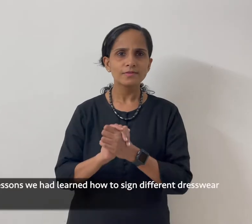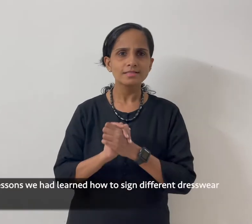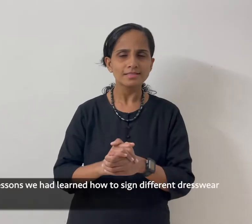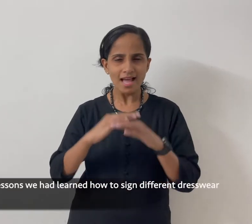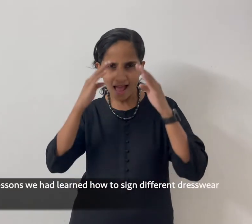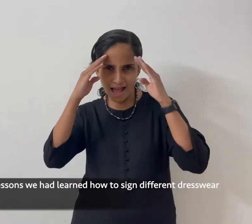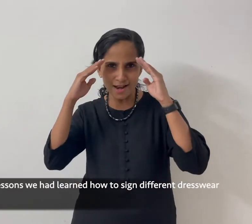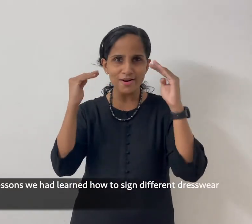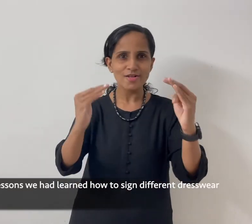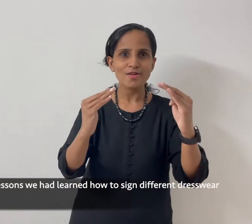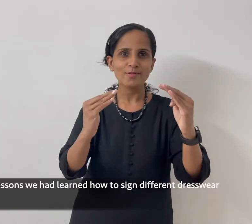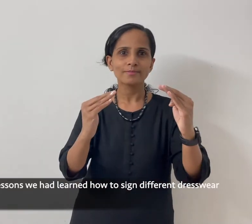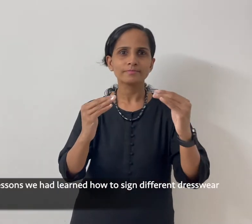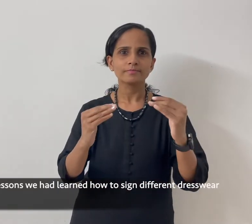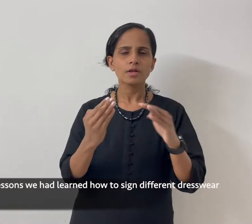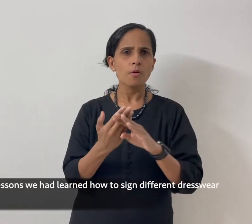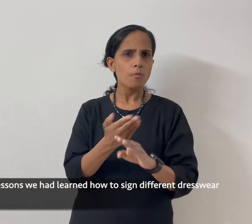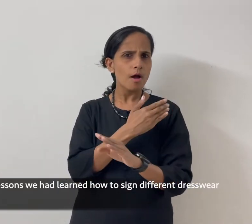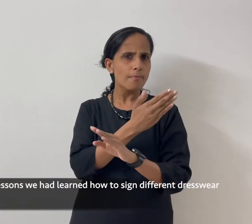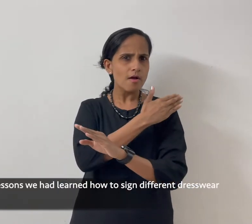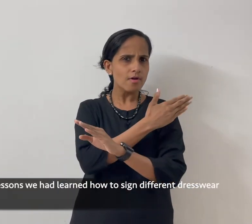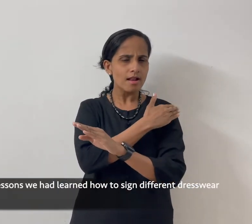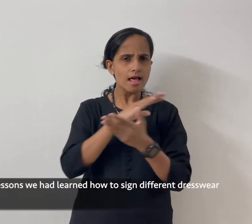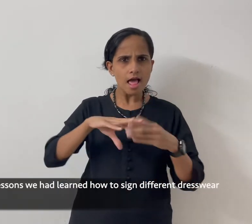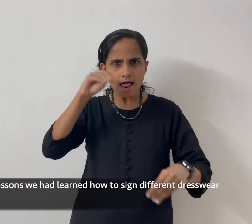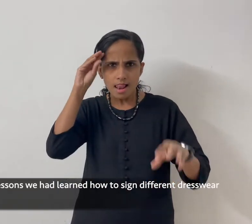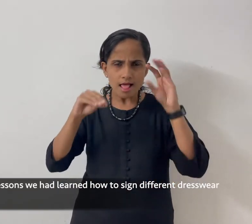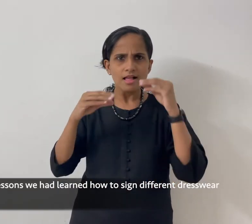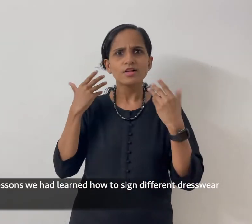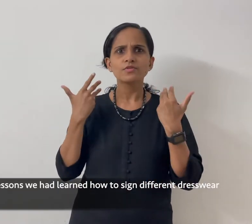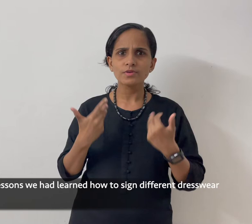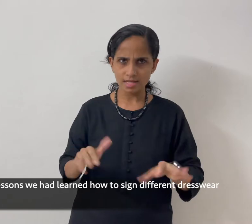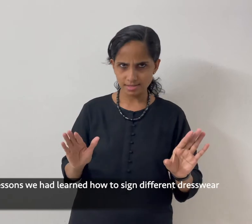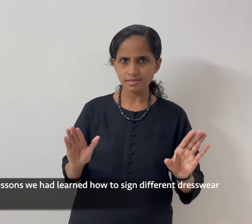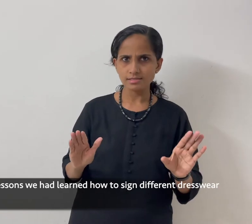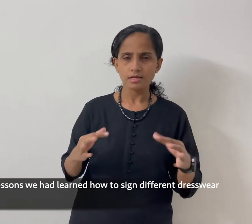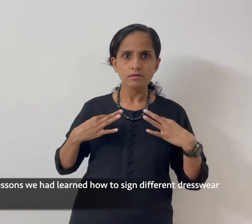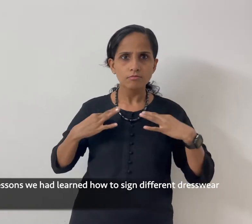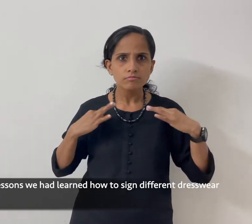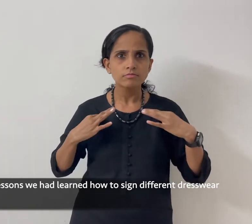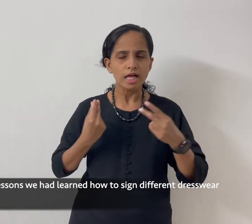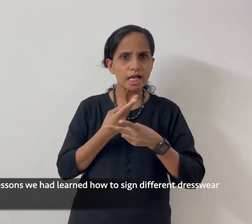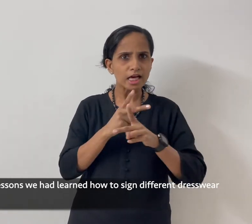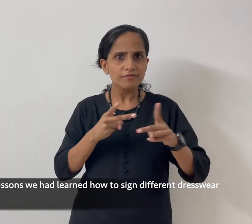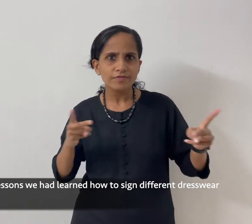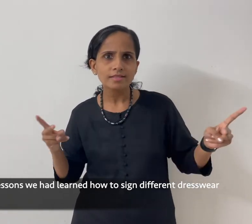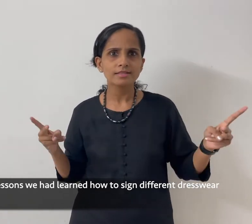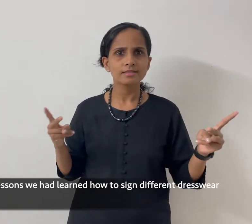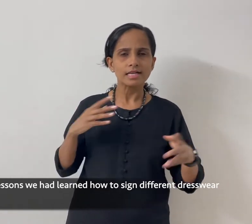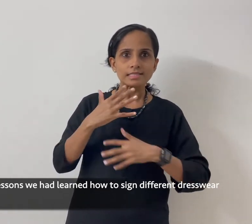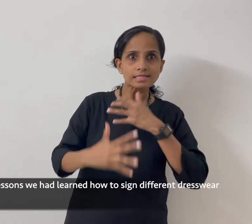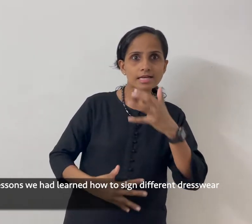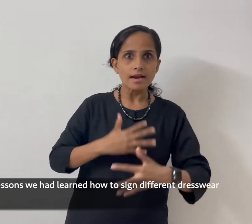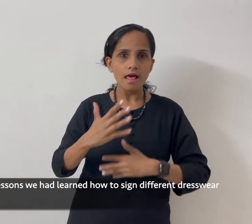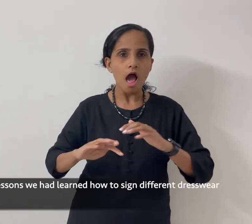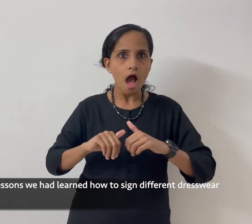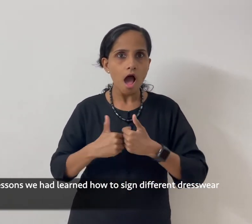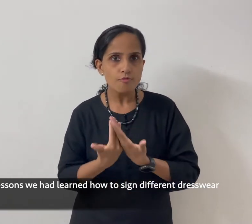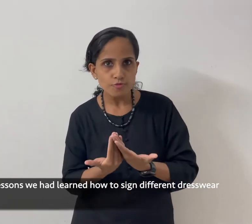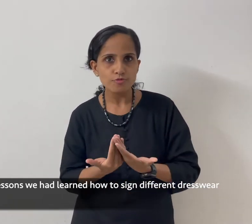Friends, hello. In our previous lessons, we had learned how to sign different dress